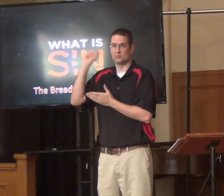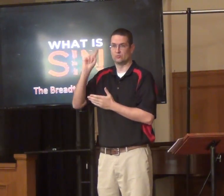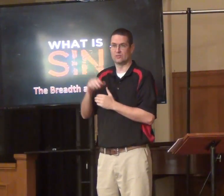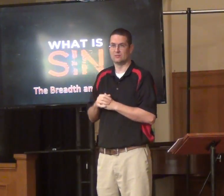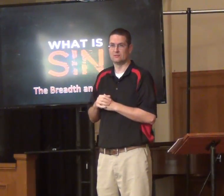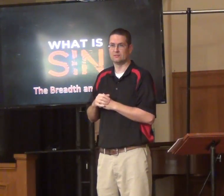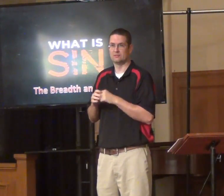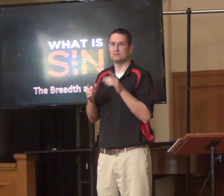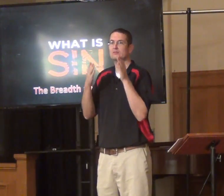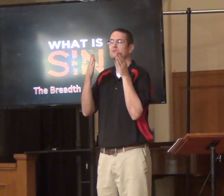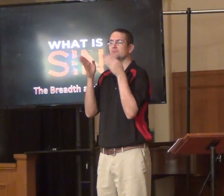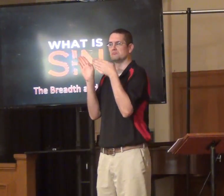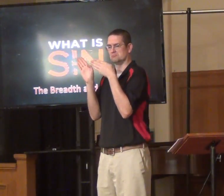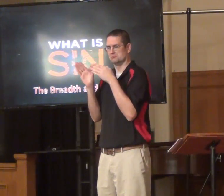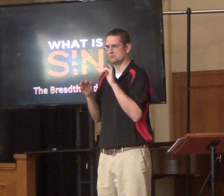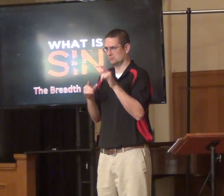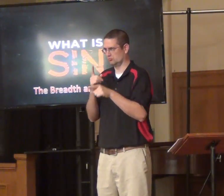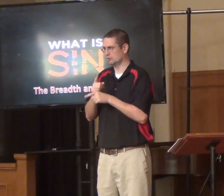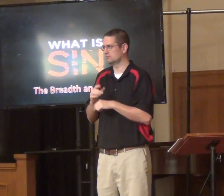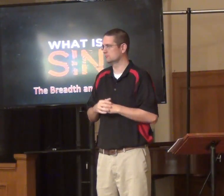That's the summary of last week.